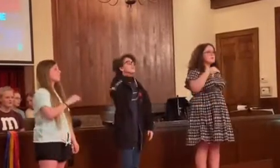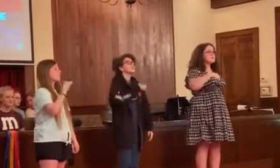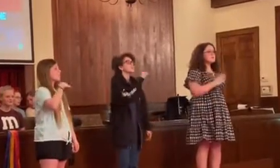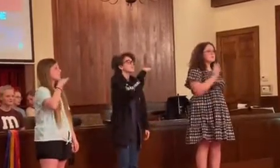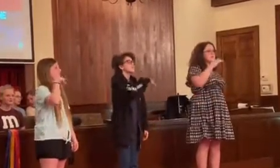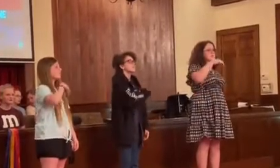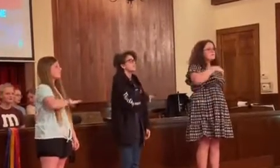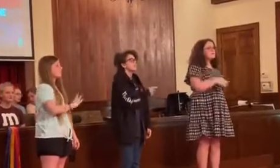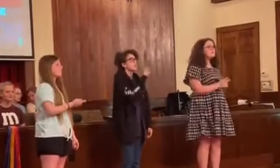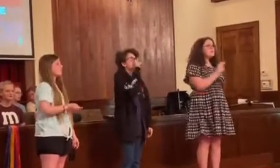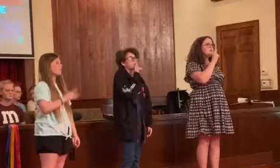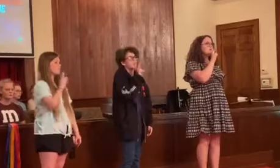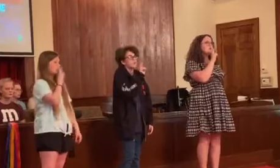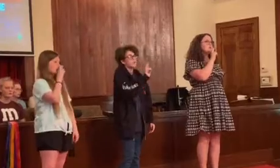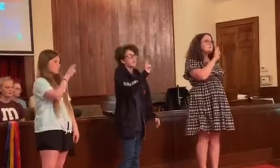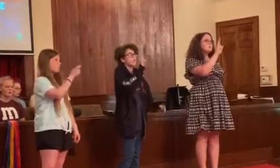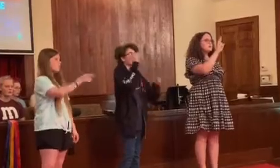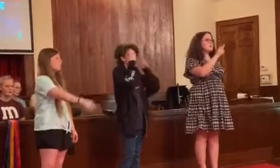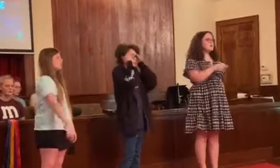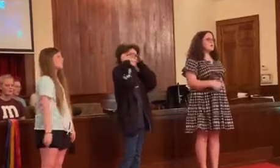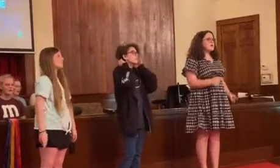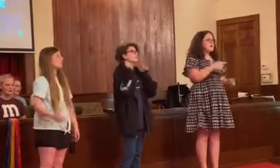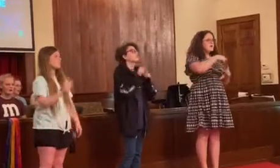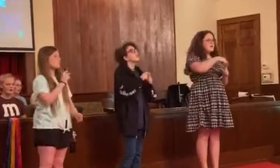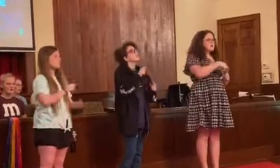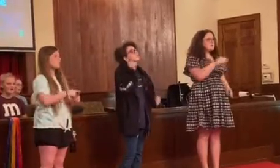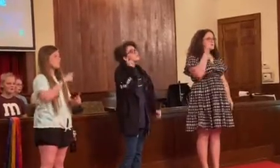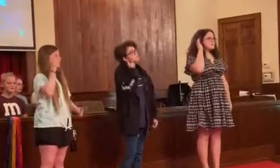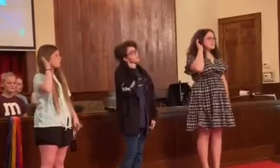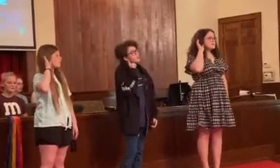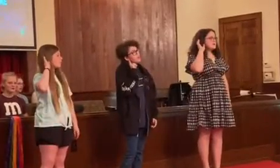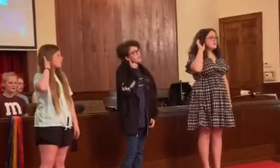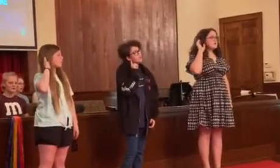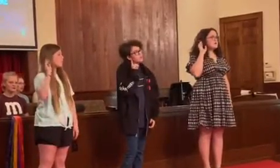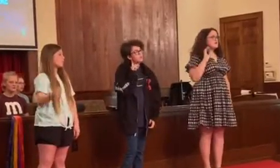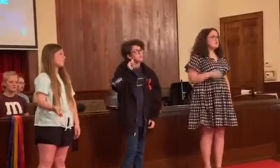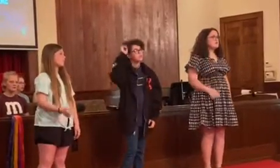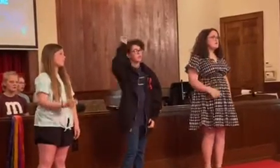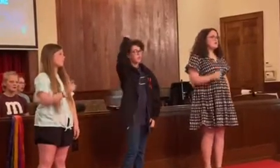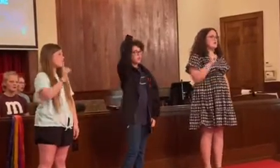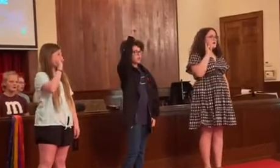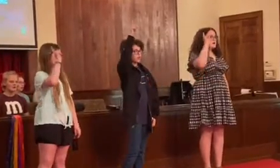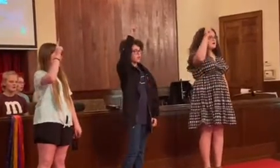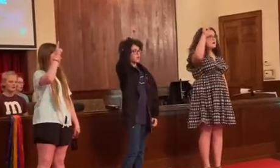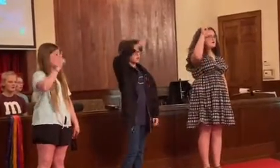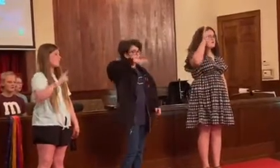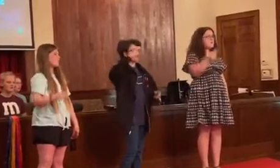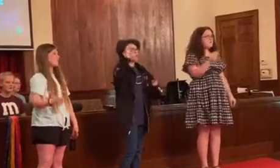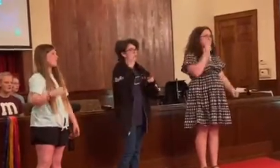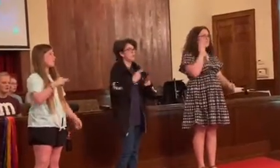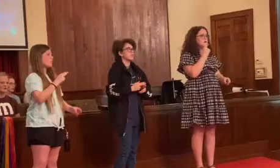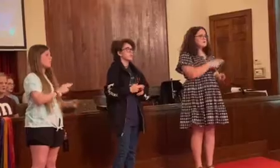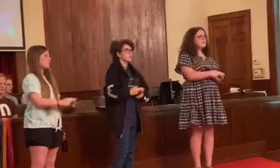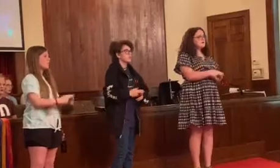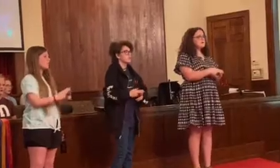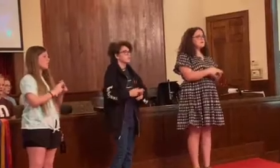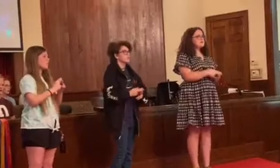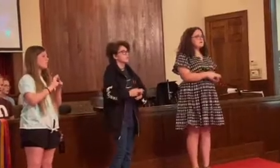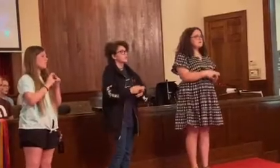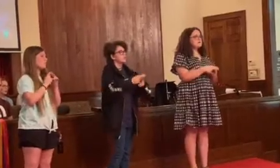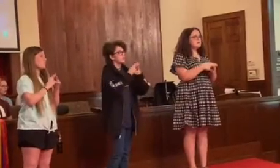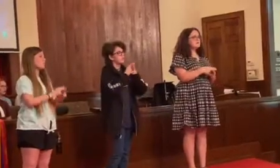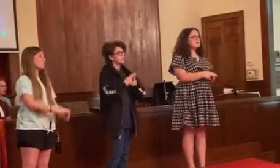and the sea to roar At the sound of all your